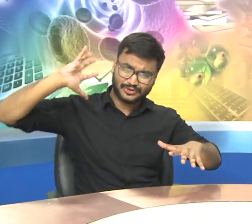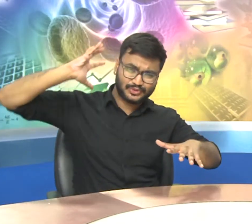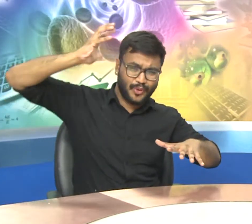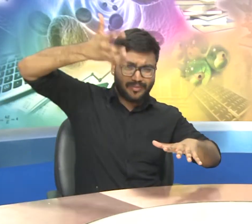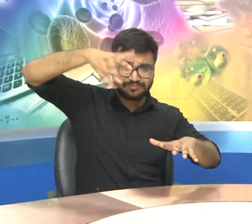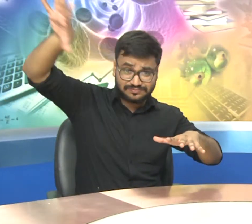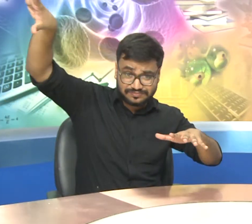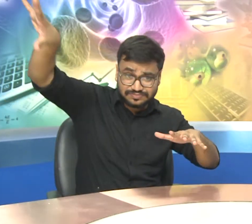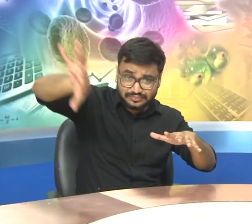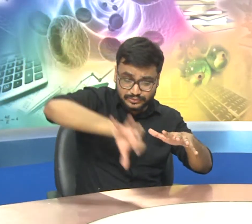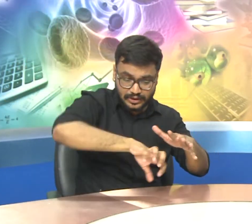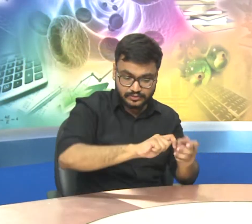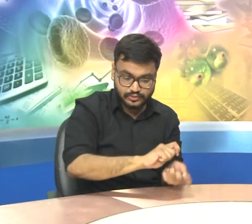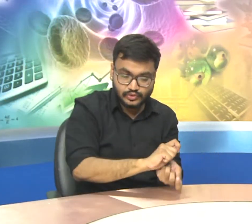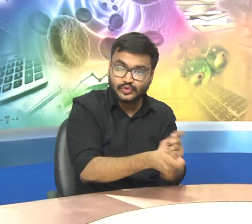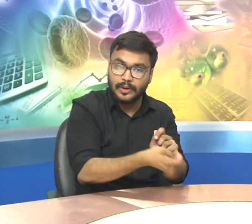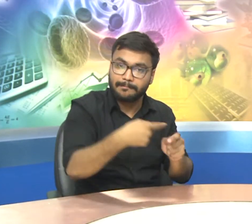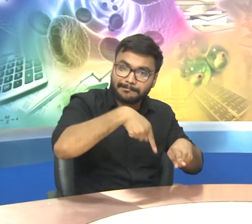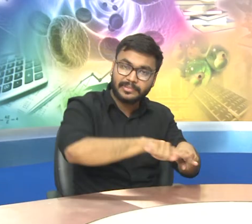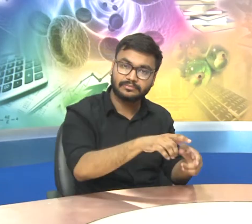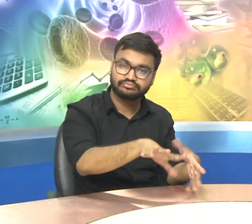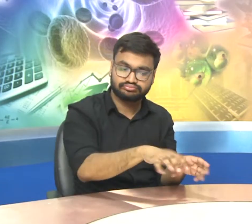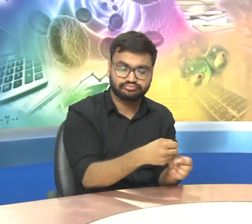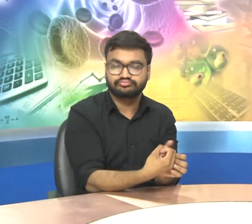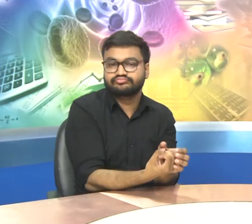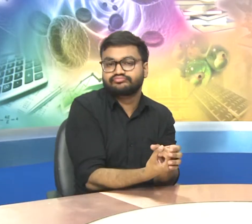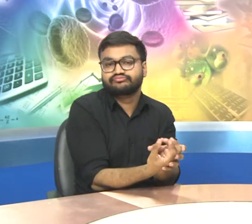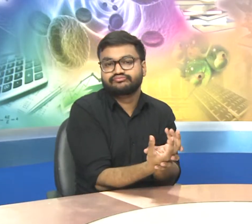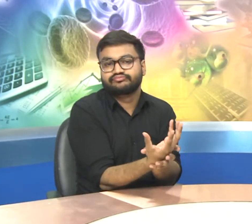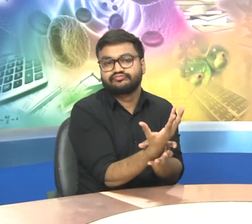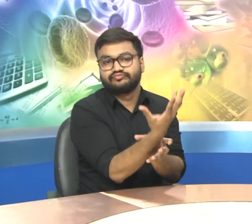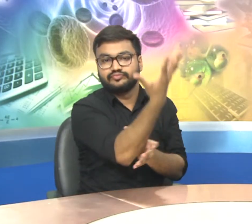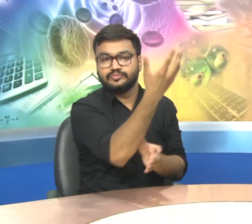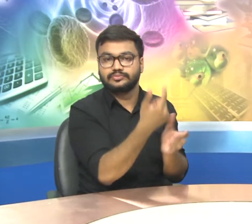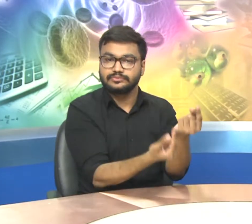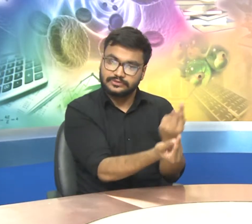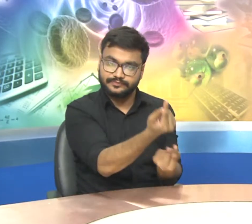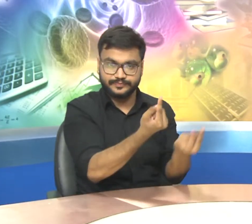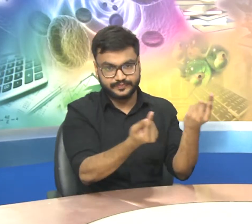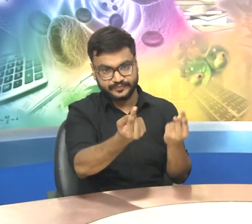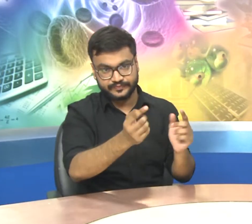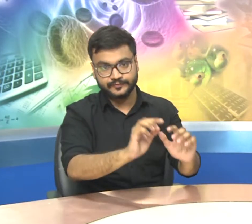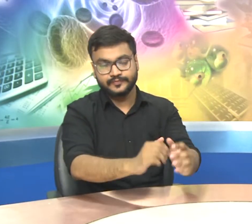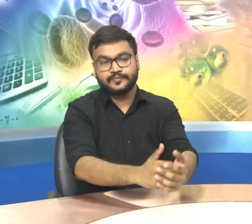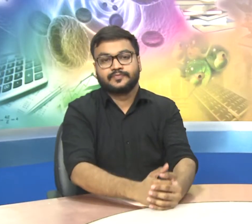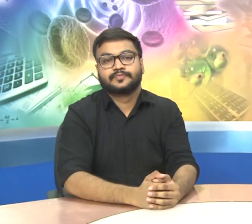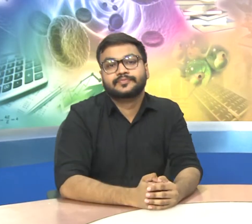and the photosynthesis process takes place in this zone.